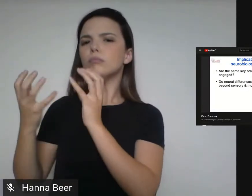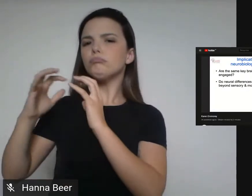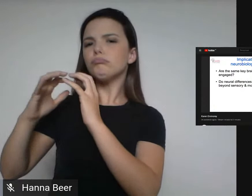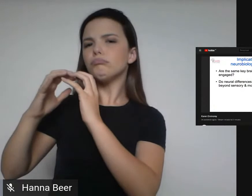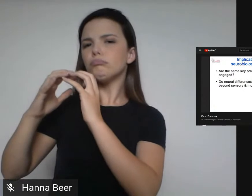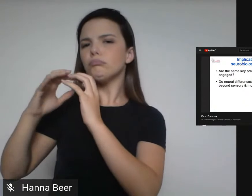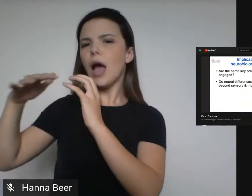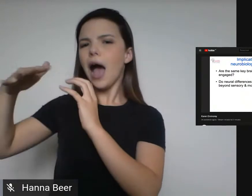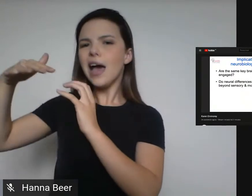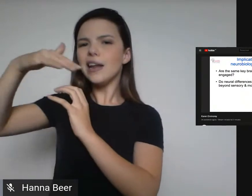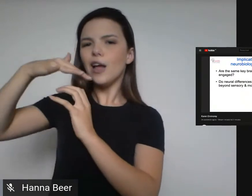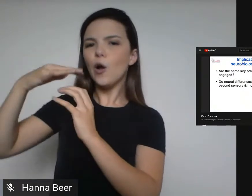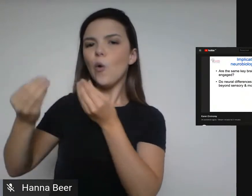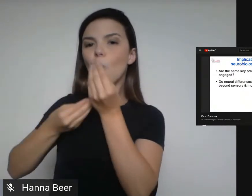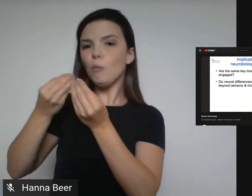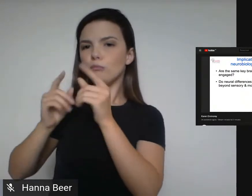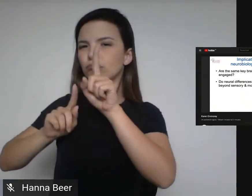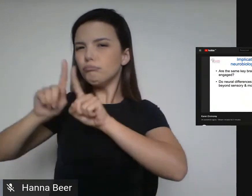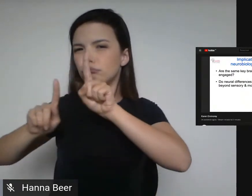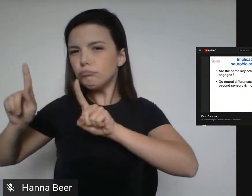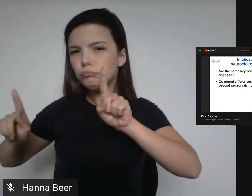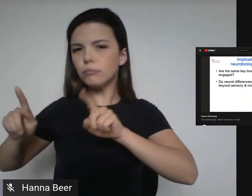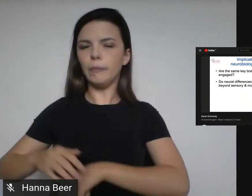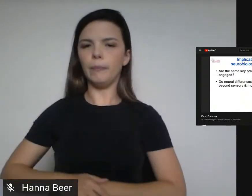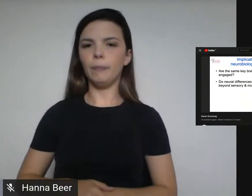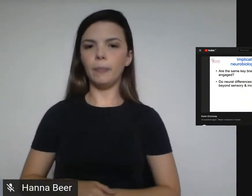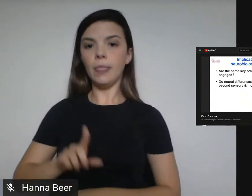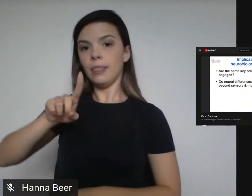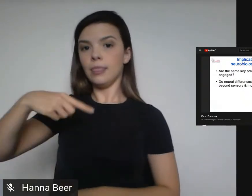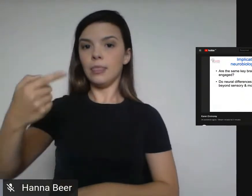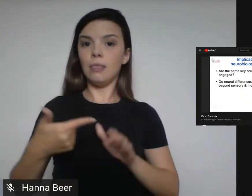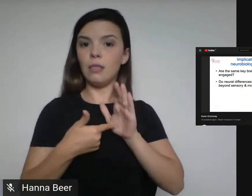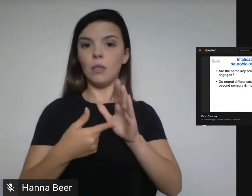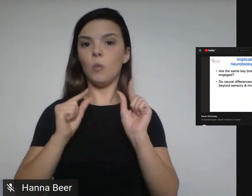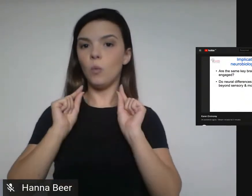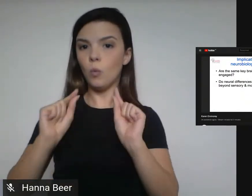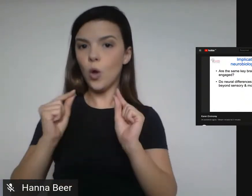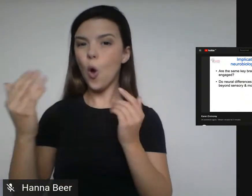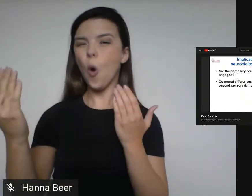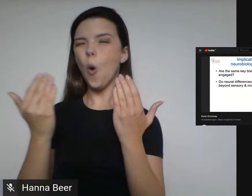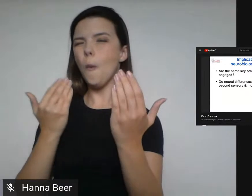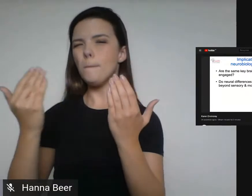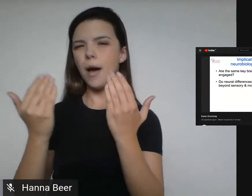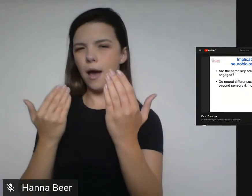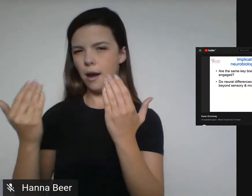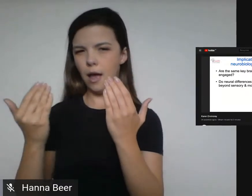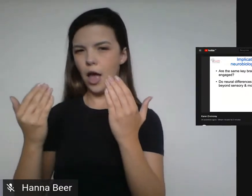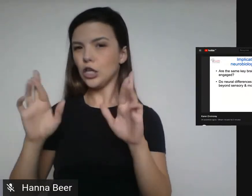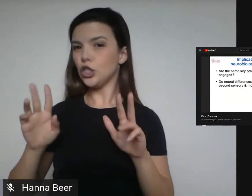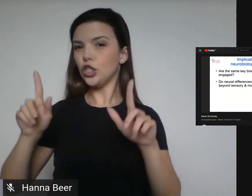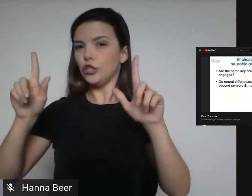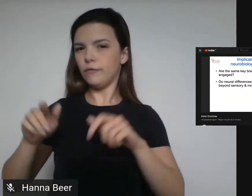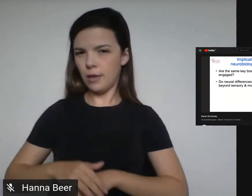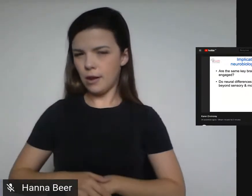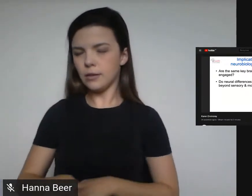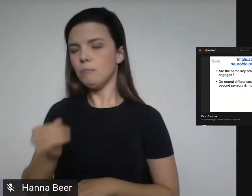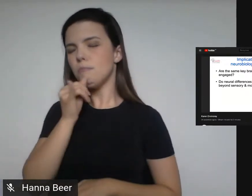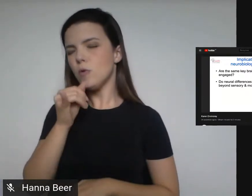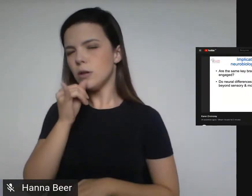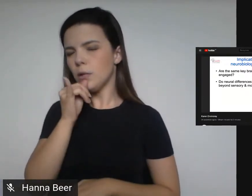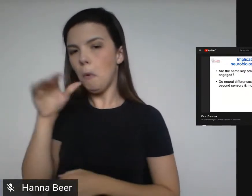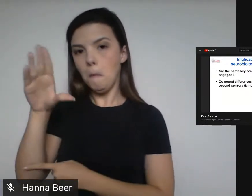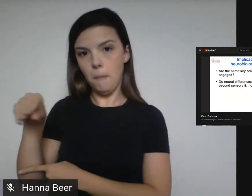Then we're going to turn to contrasts, to differences, looking at direct contrasts between speech